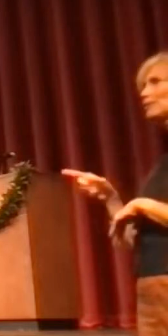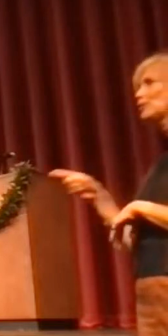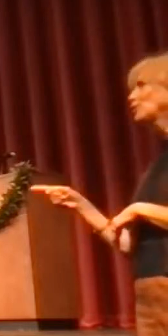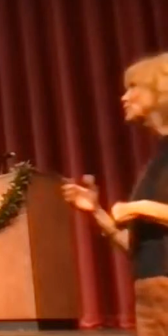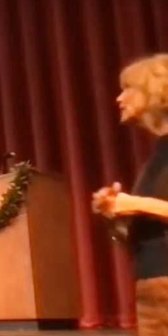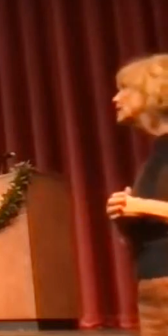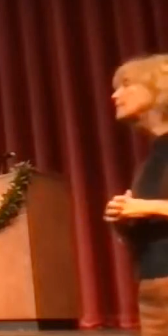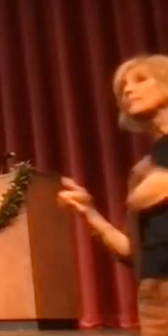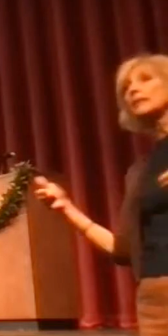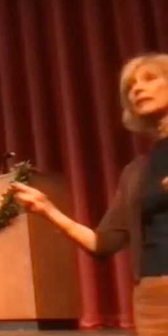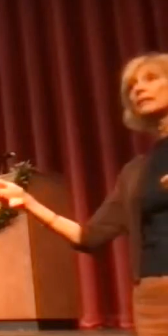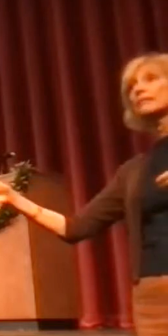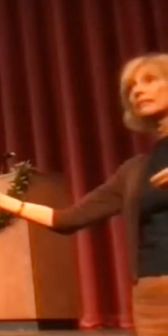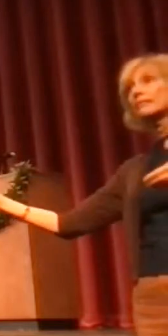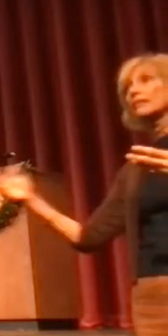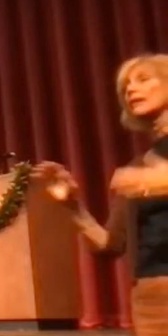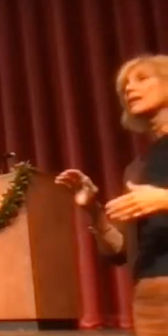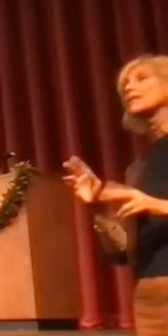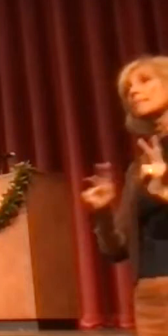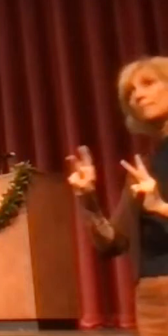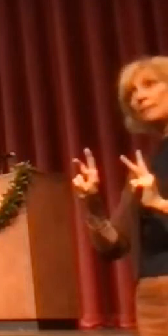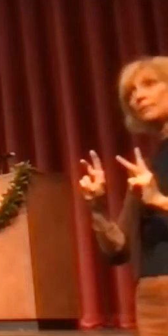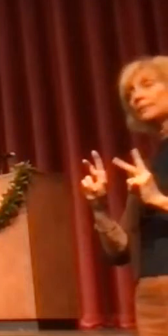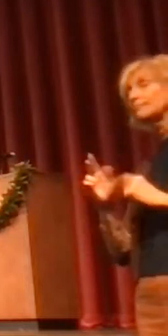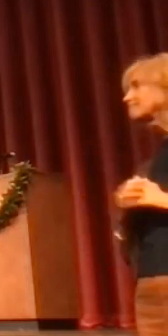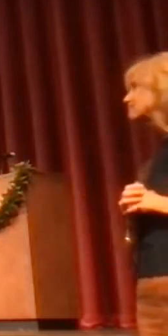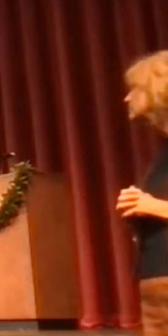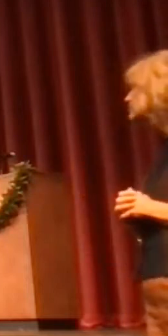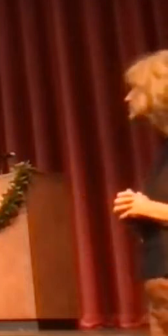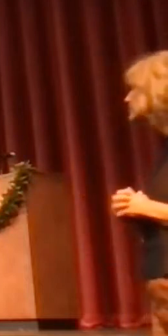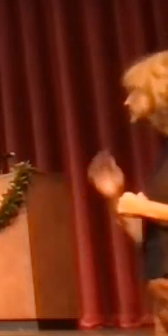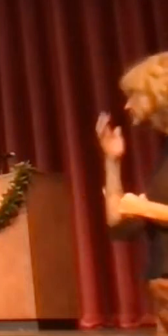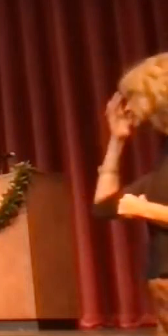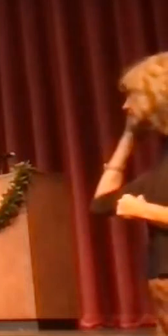Other than to introduce the other plenary speakers. Yes,